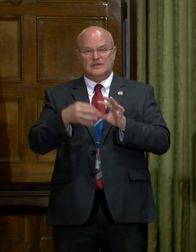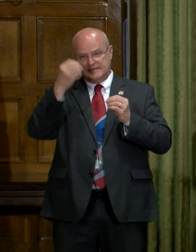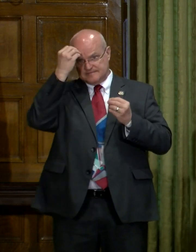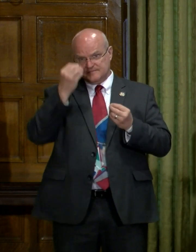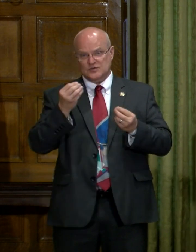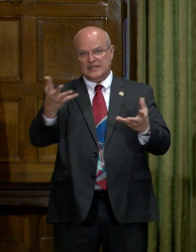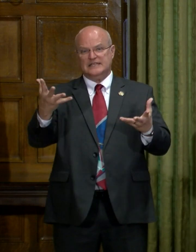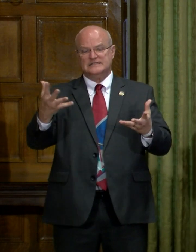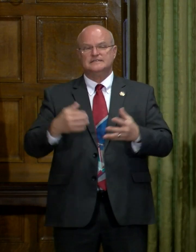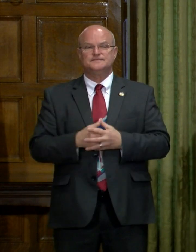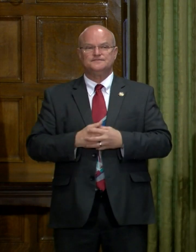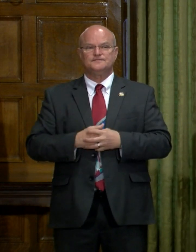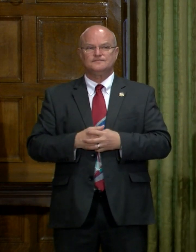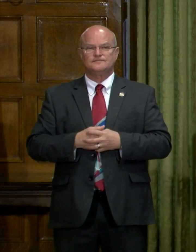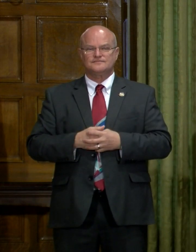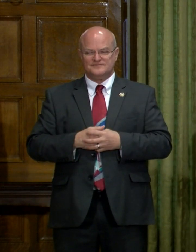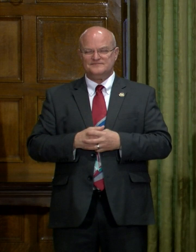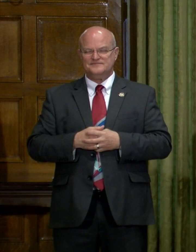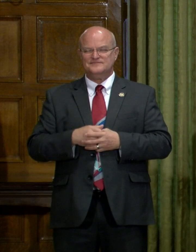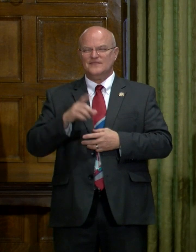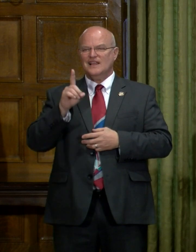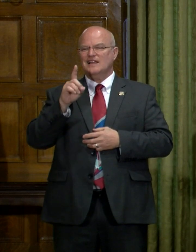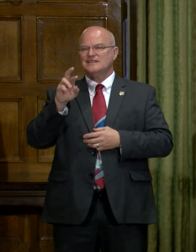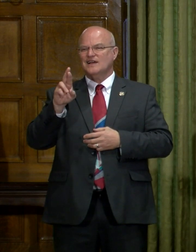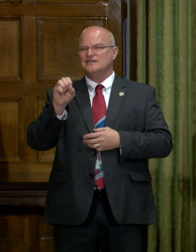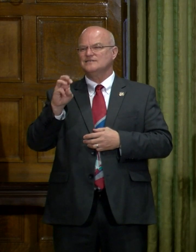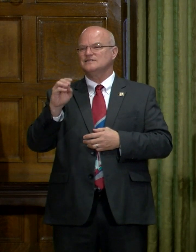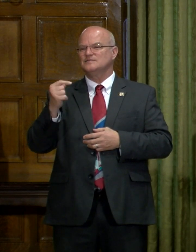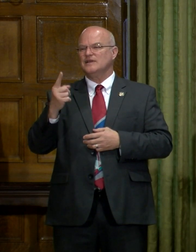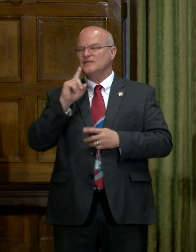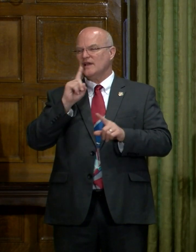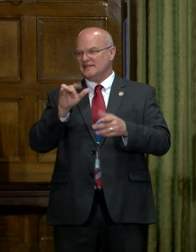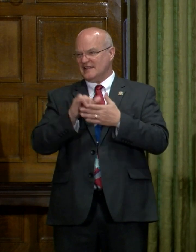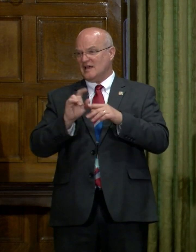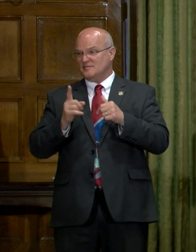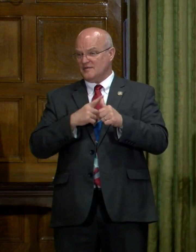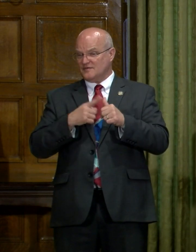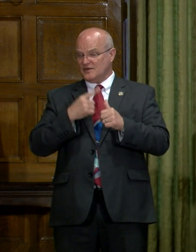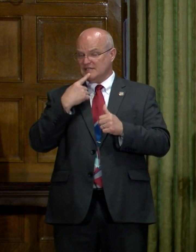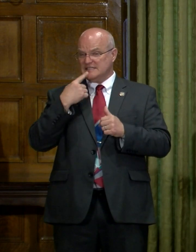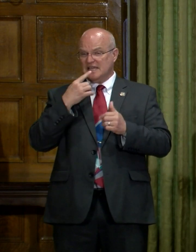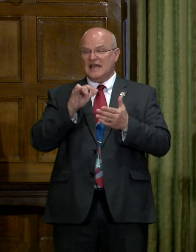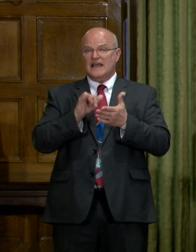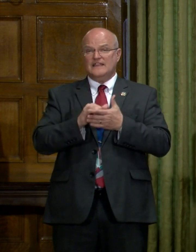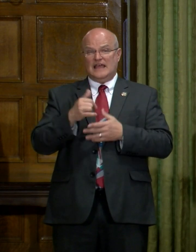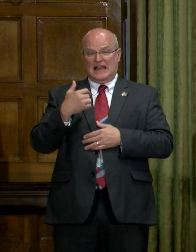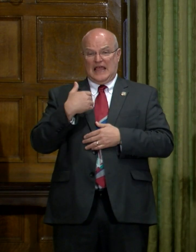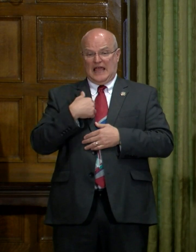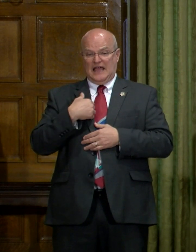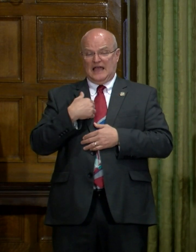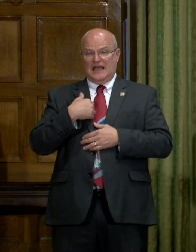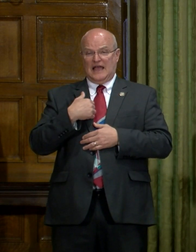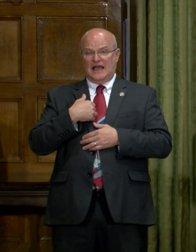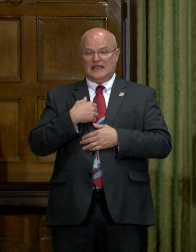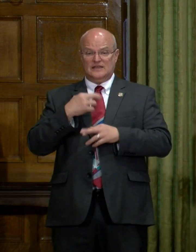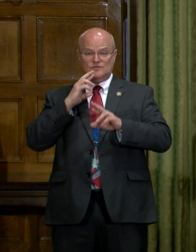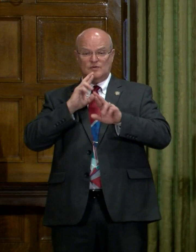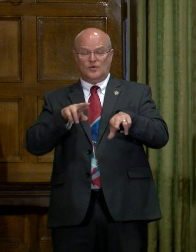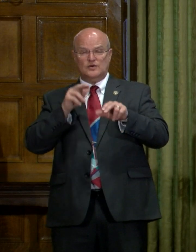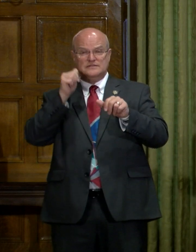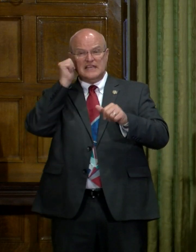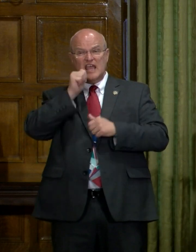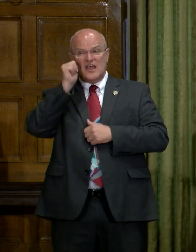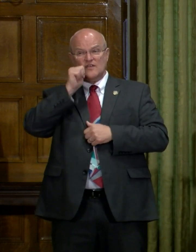released? I'll let Dr. Smith answer that, but let me first say that I get reports